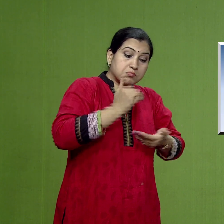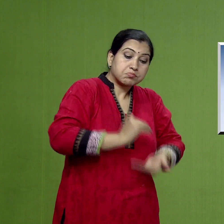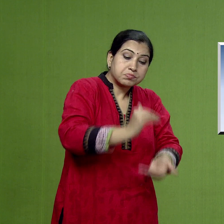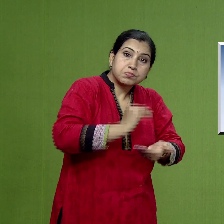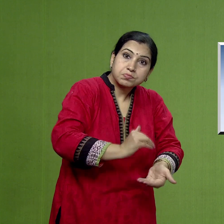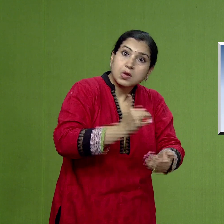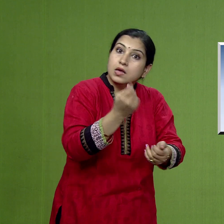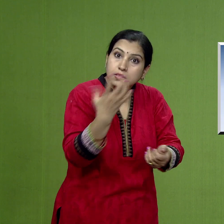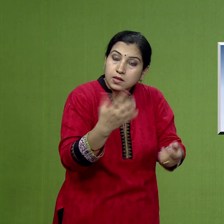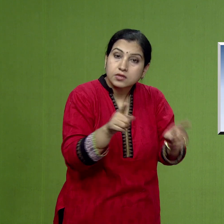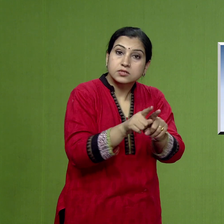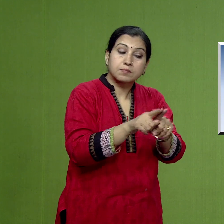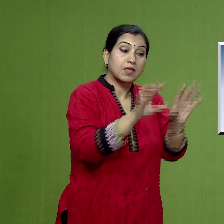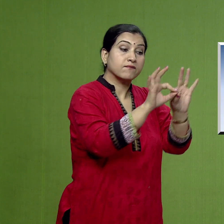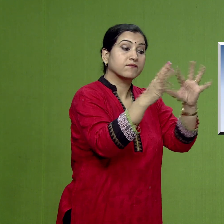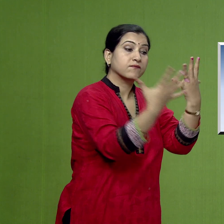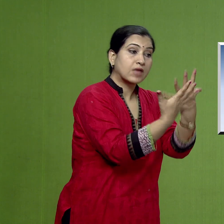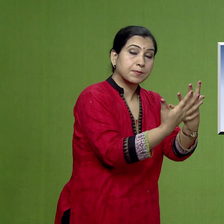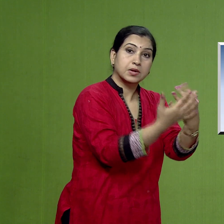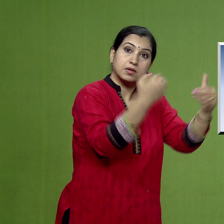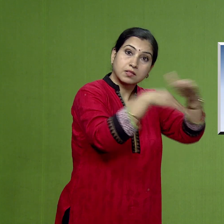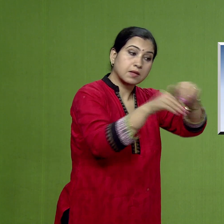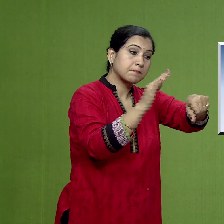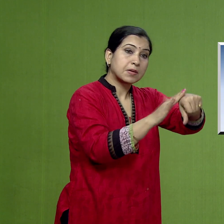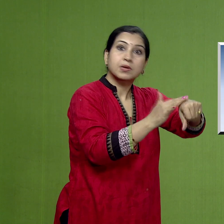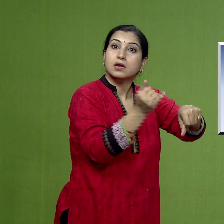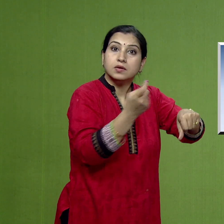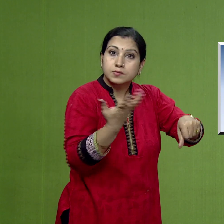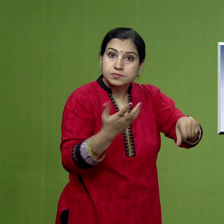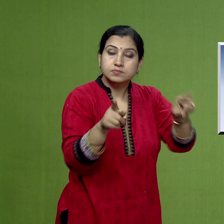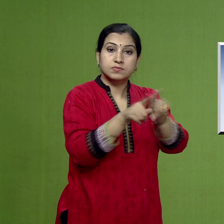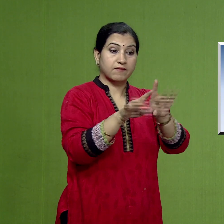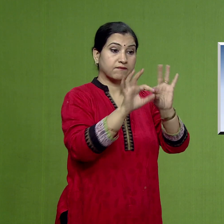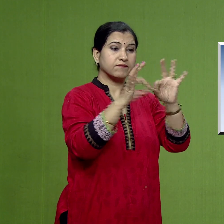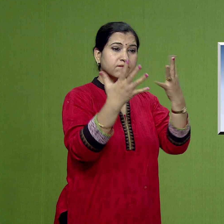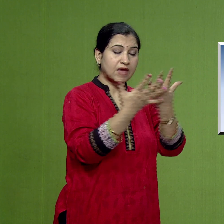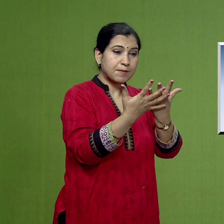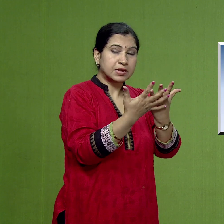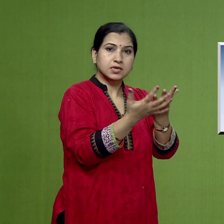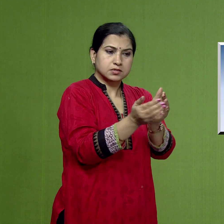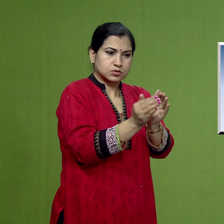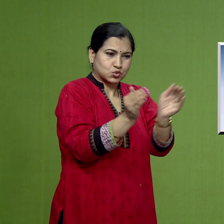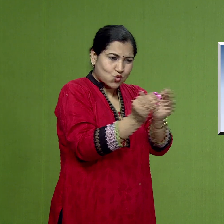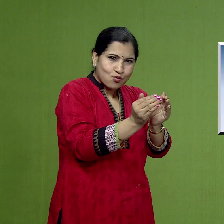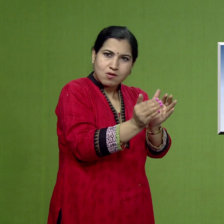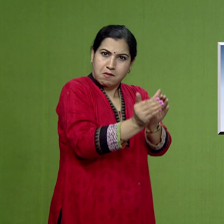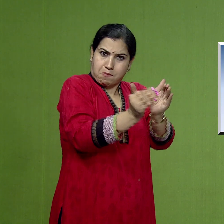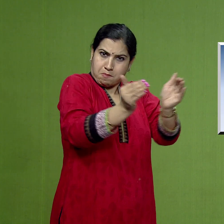number of members in a family, which is known as family size, and